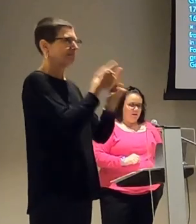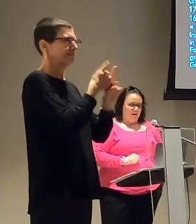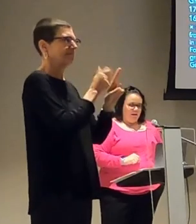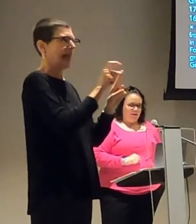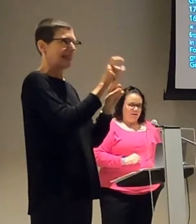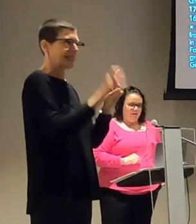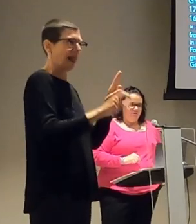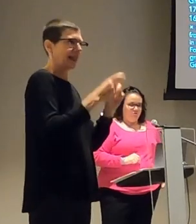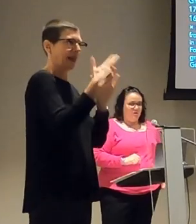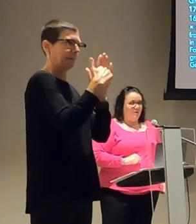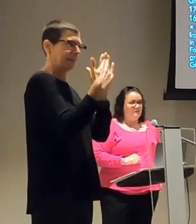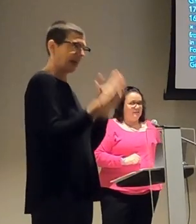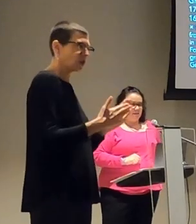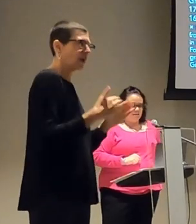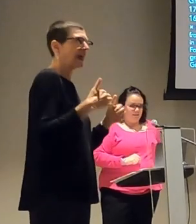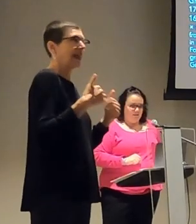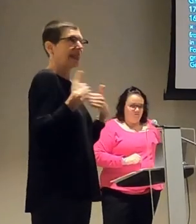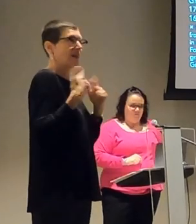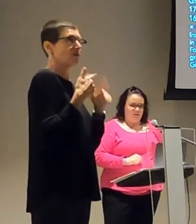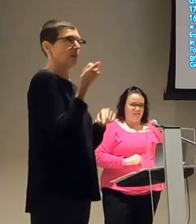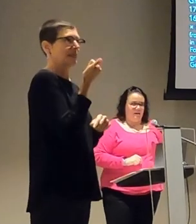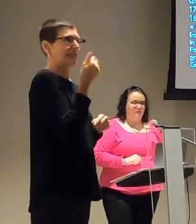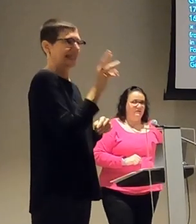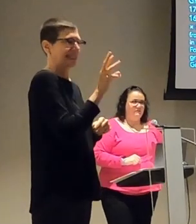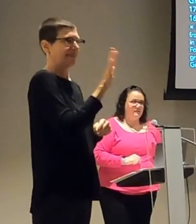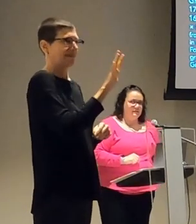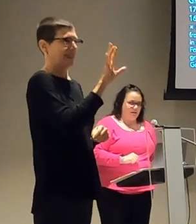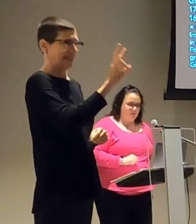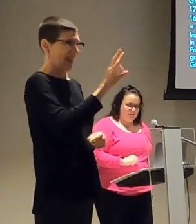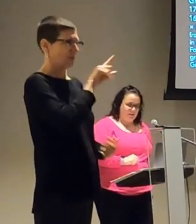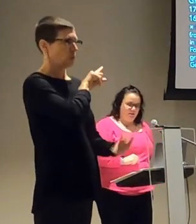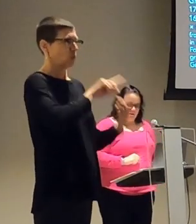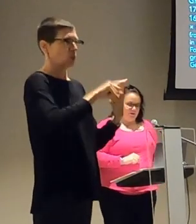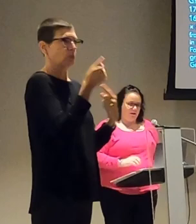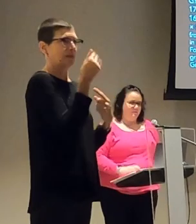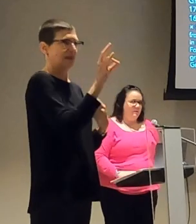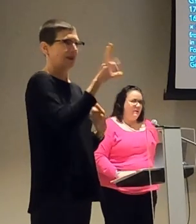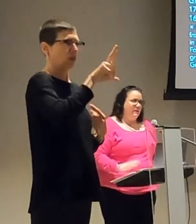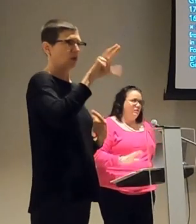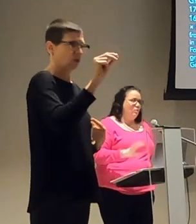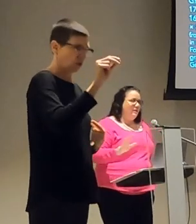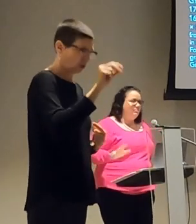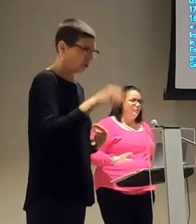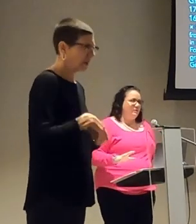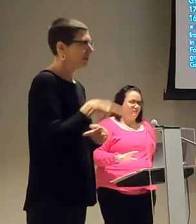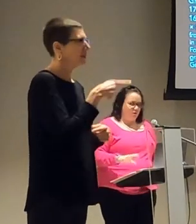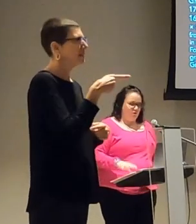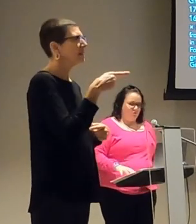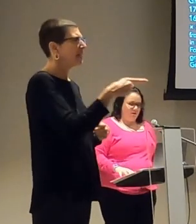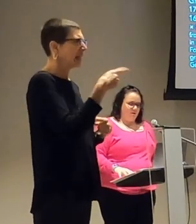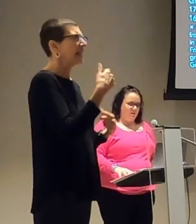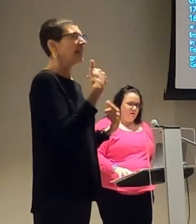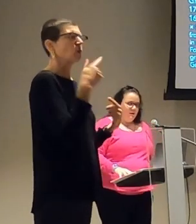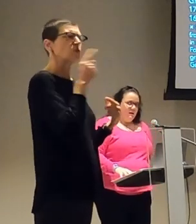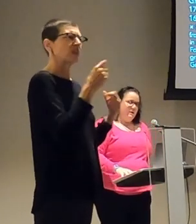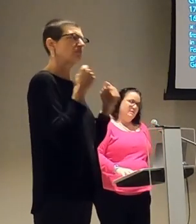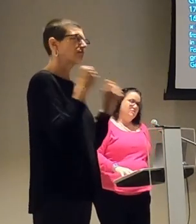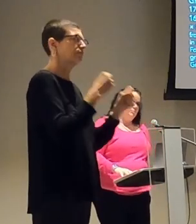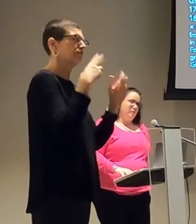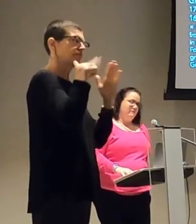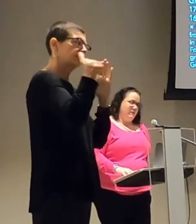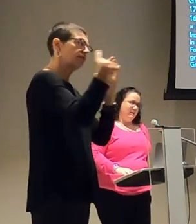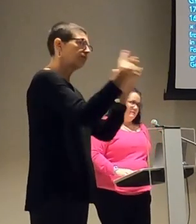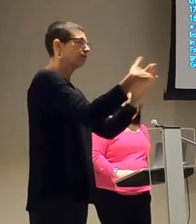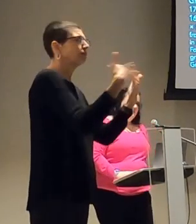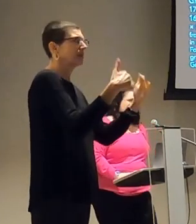painter. He lived from 1657 to 1730. He had quite a prolific career. He